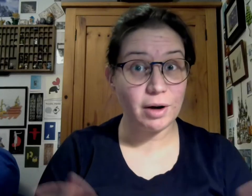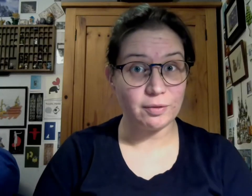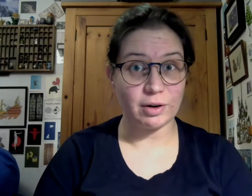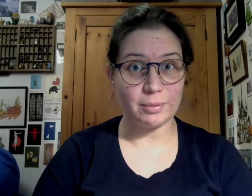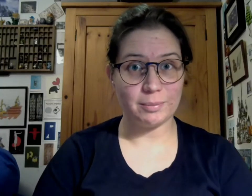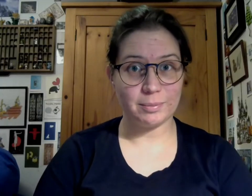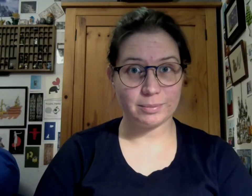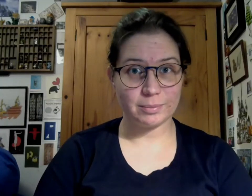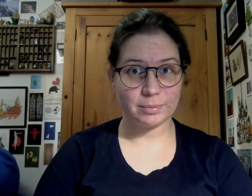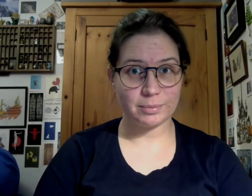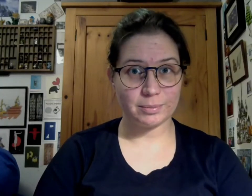after.